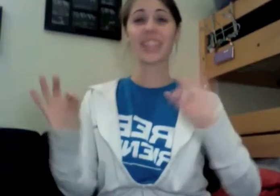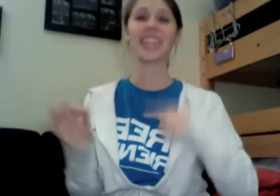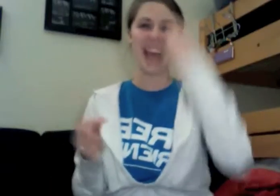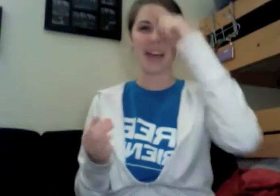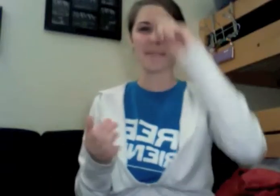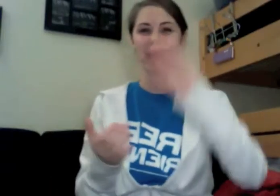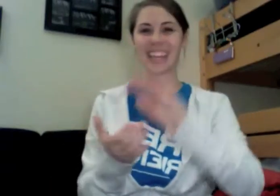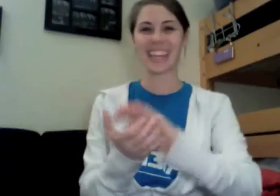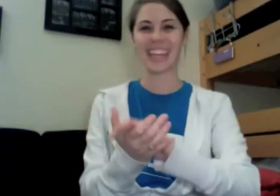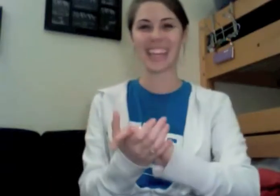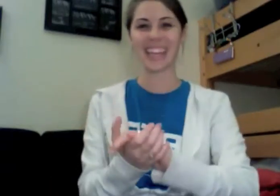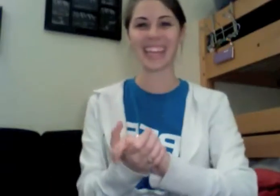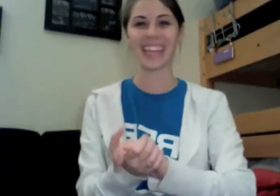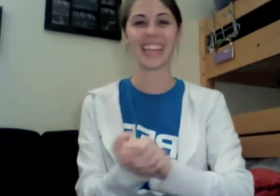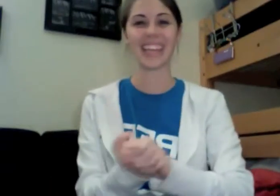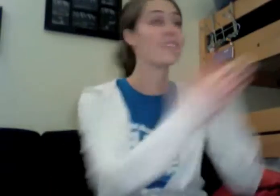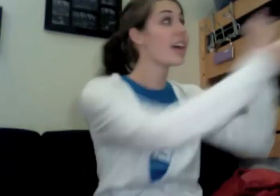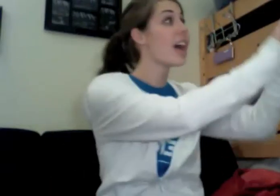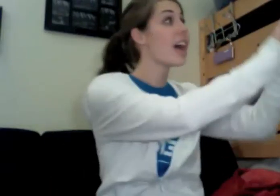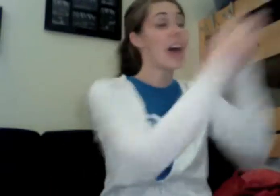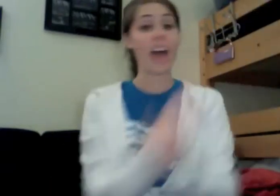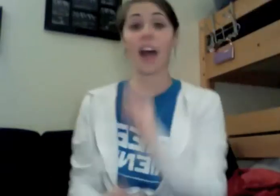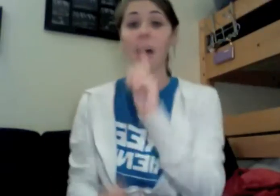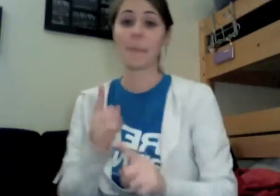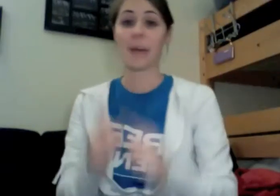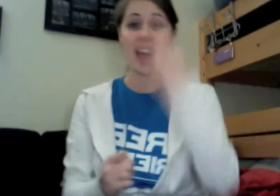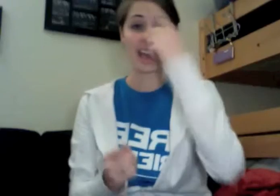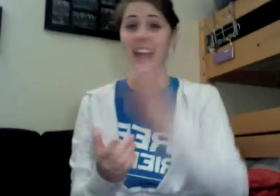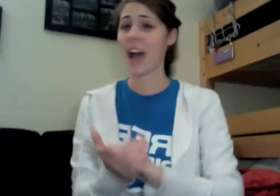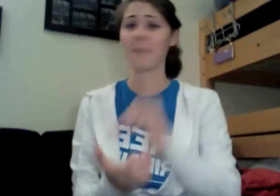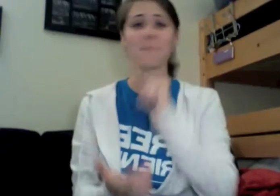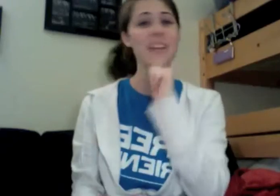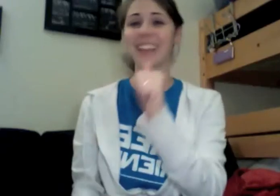I believe. Help my